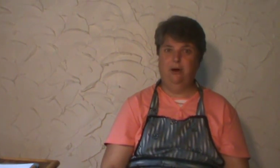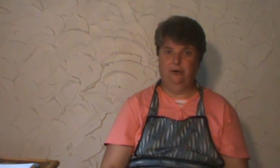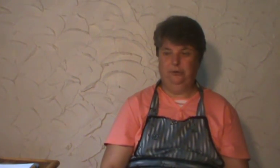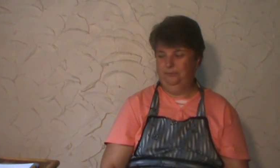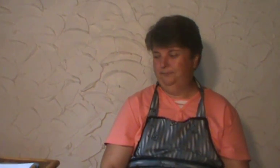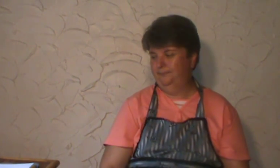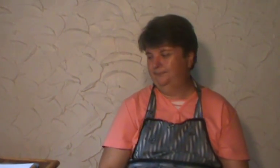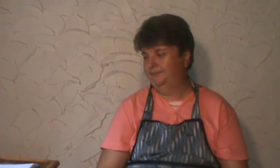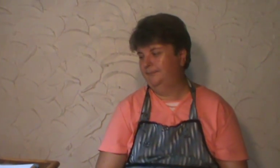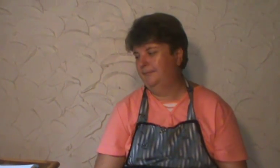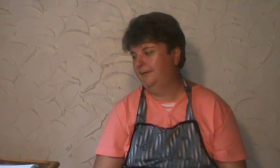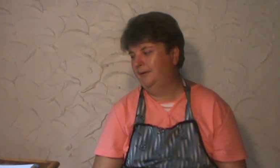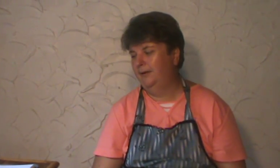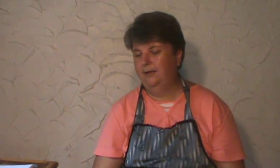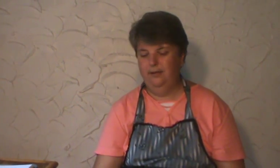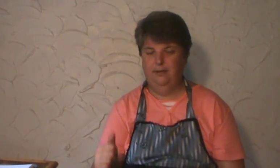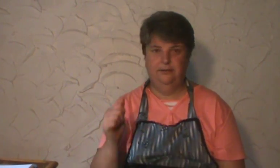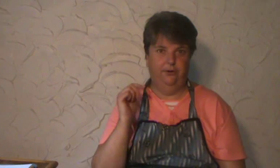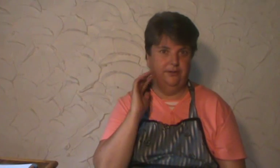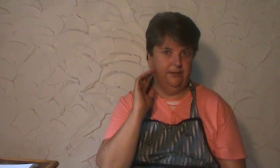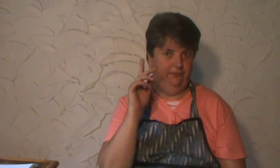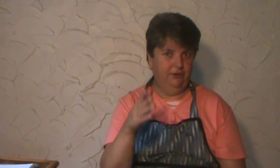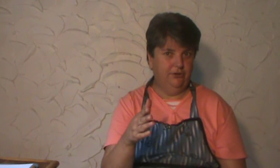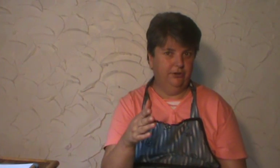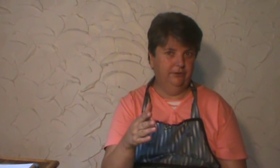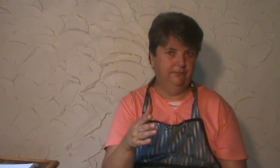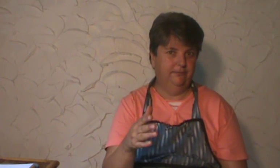Tomorrow. So it's in the future.